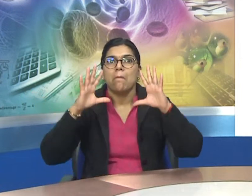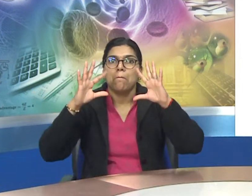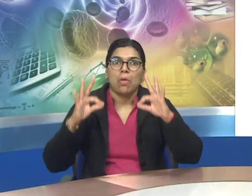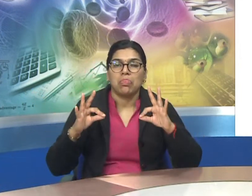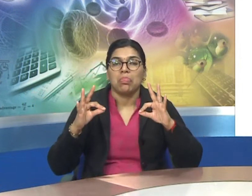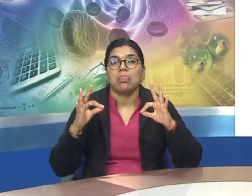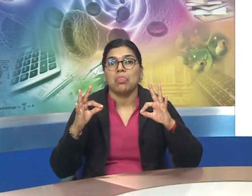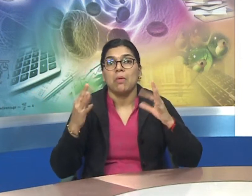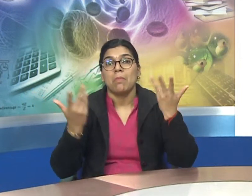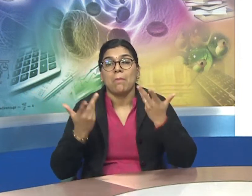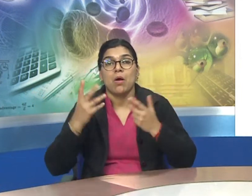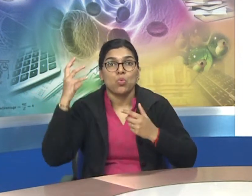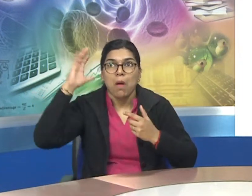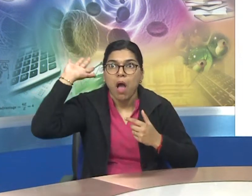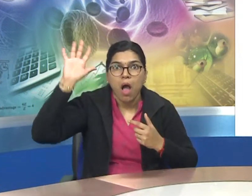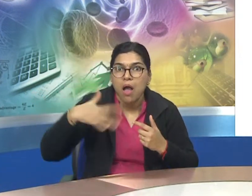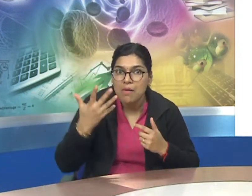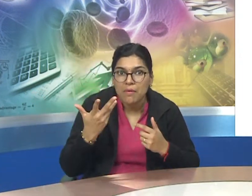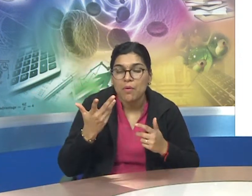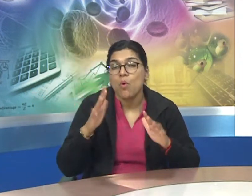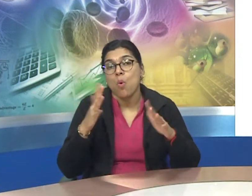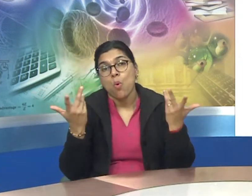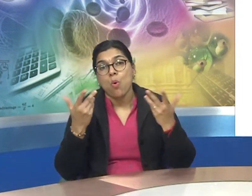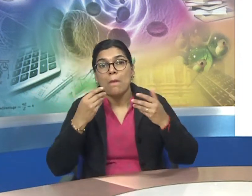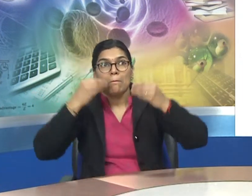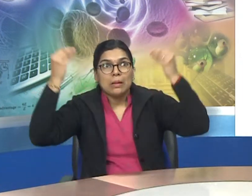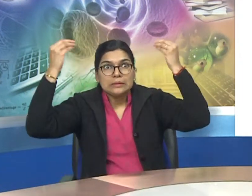the supply is intermittent